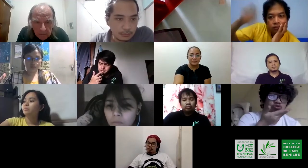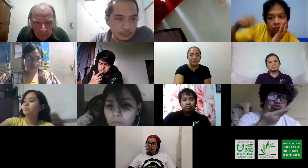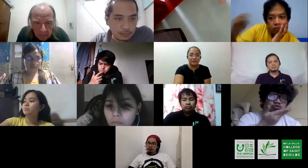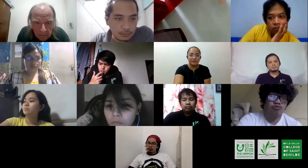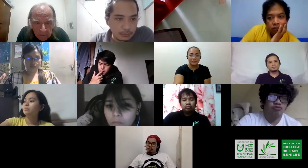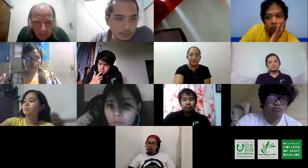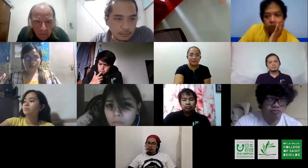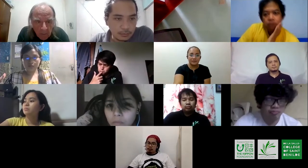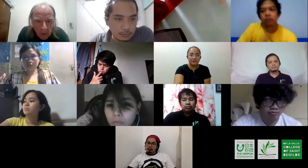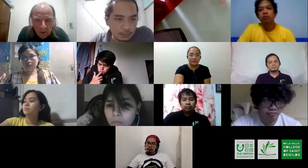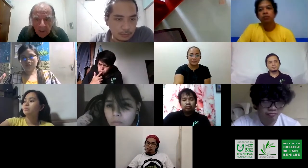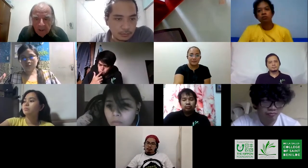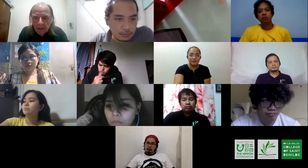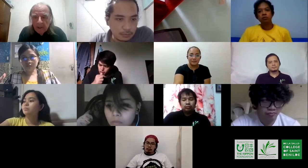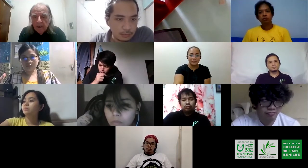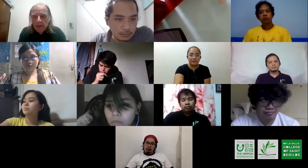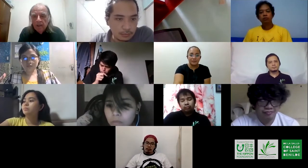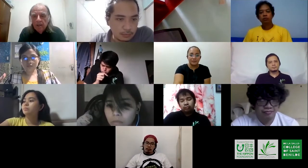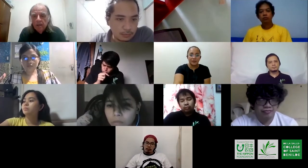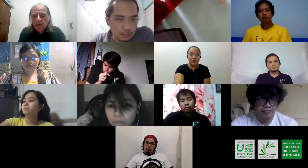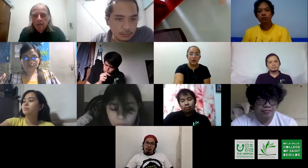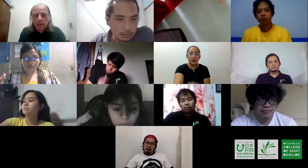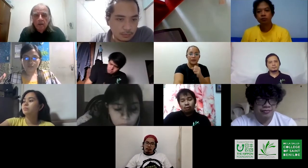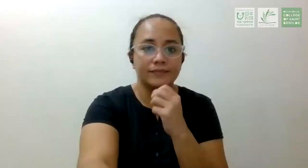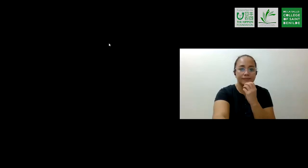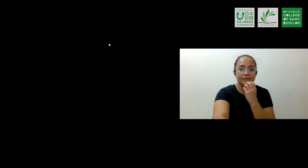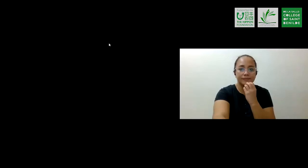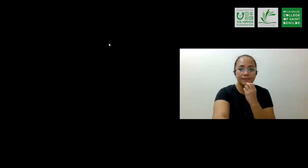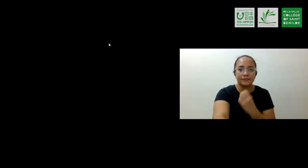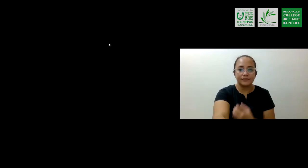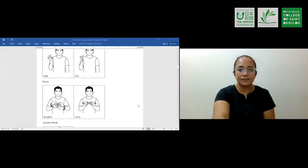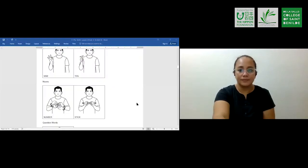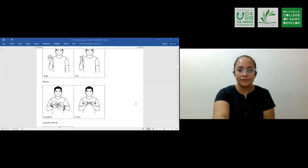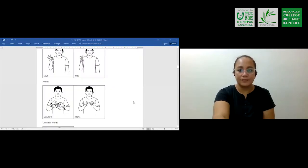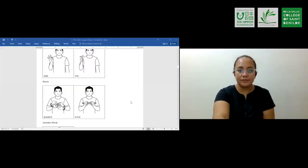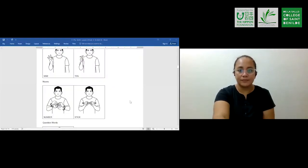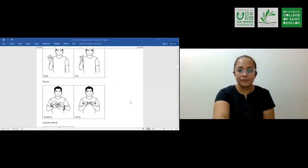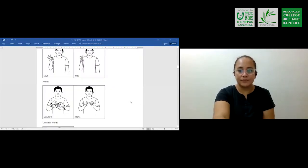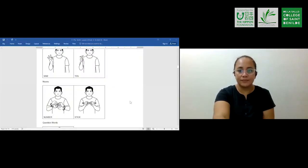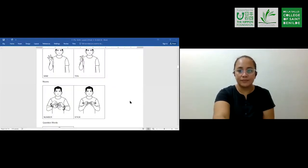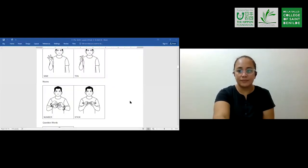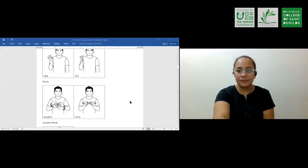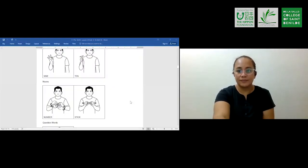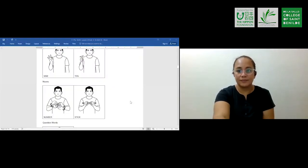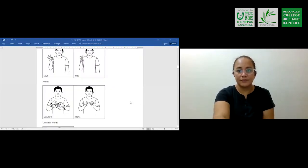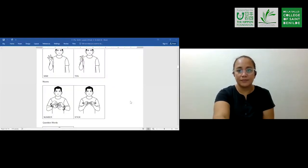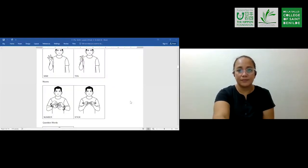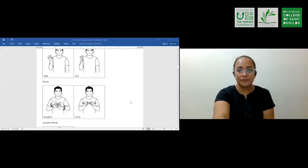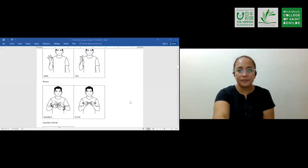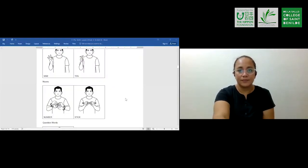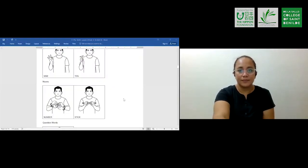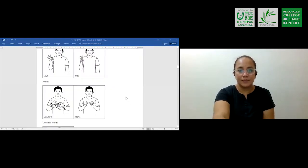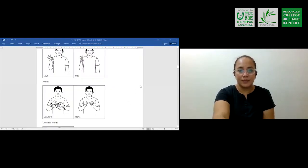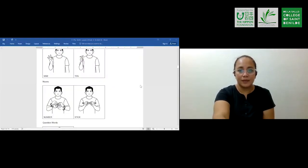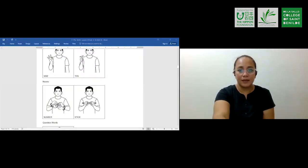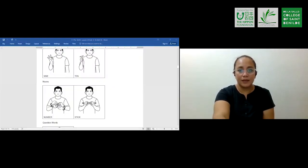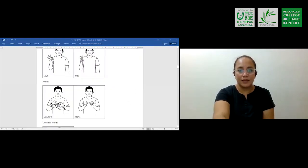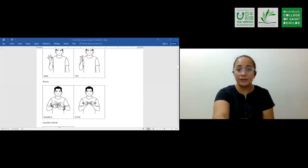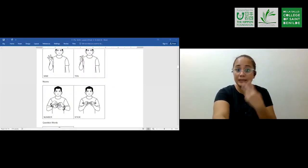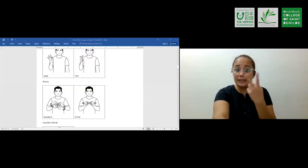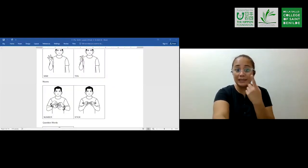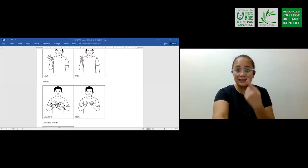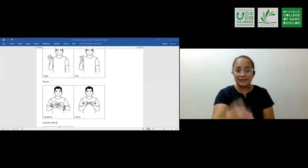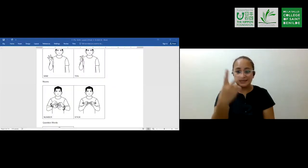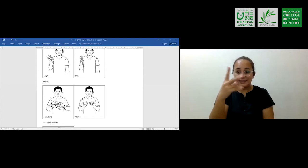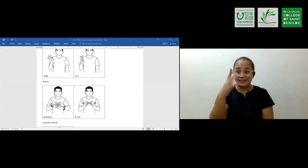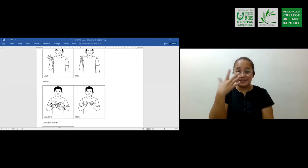Yes, sir. Okay. All right. So look at this file, and